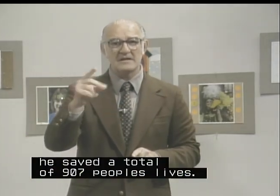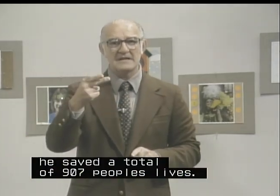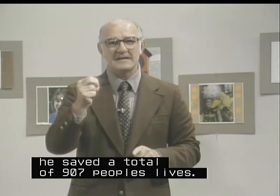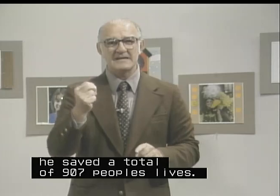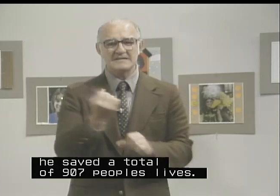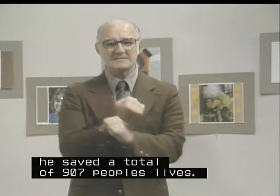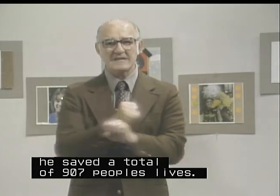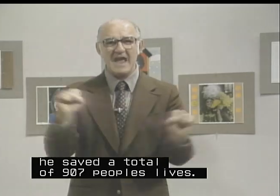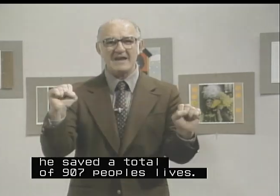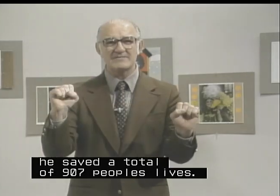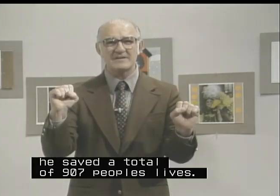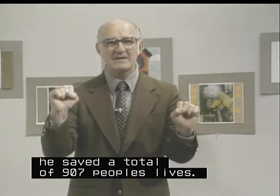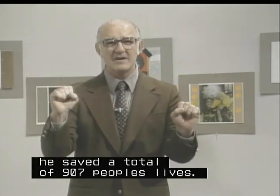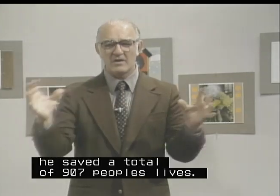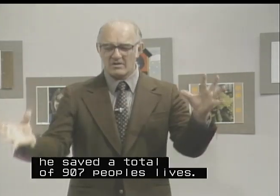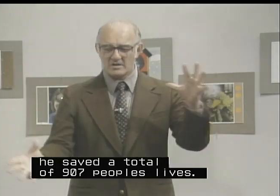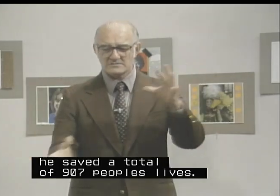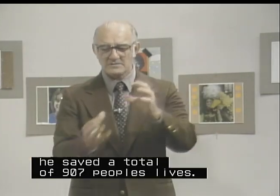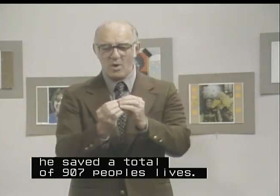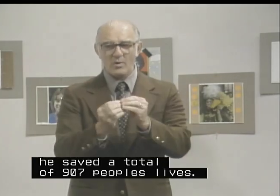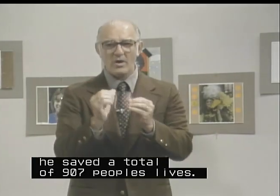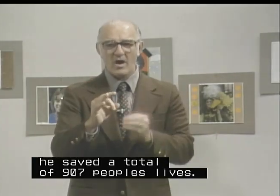he saved a total of